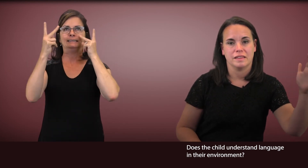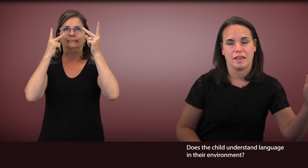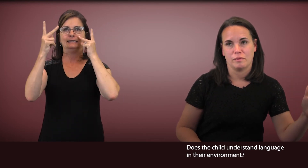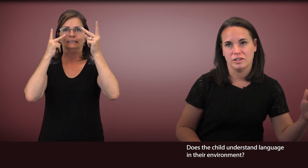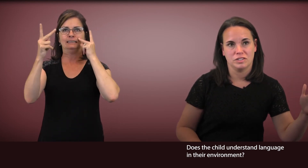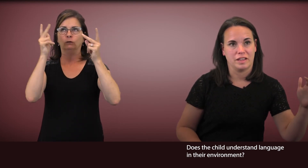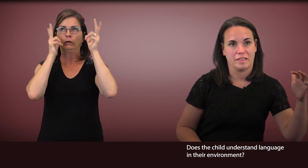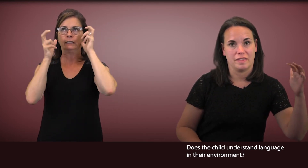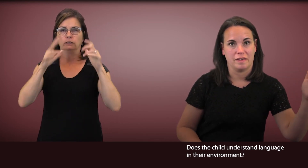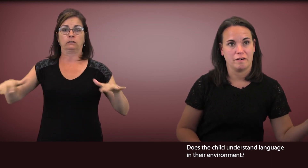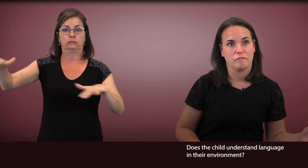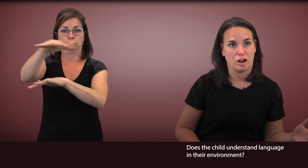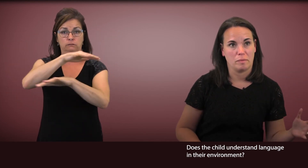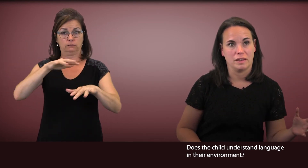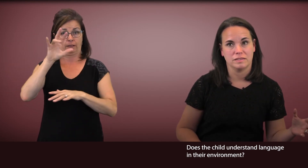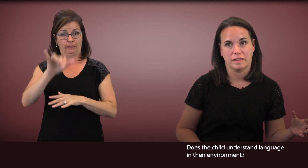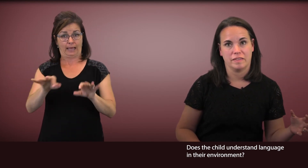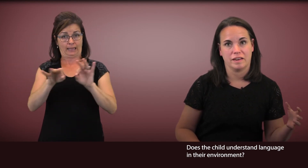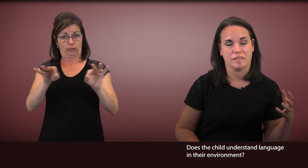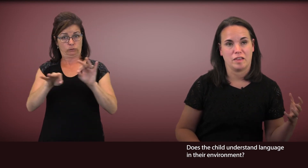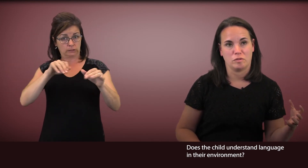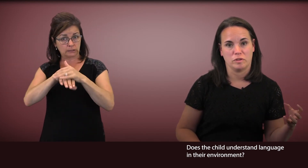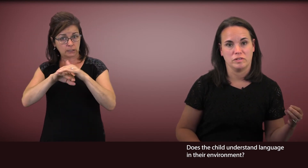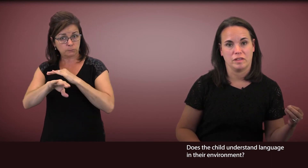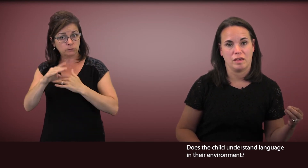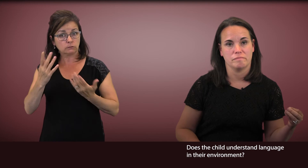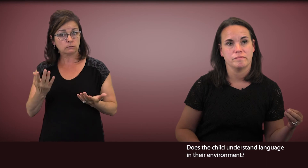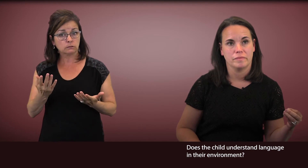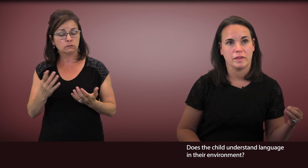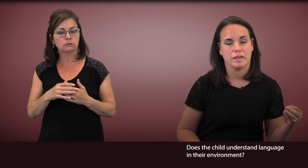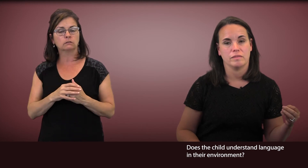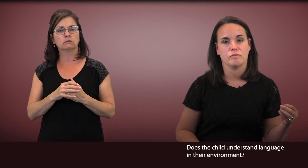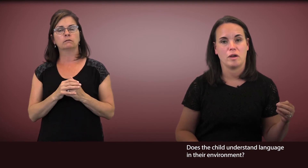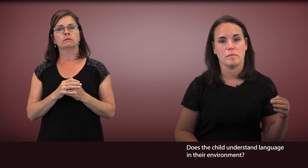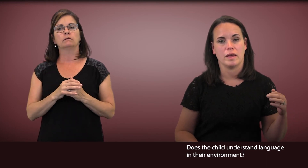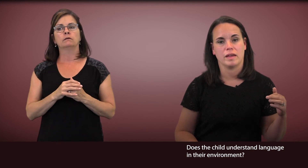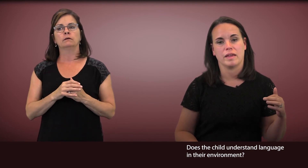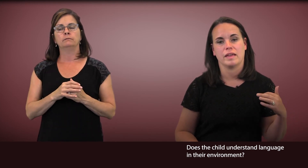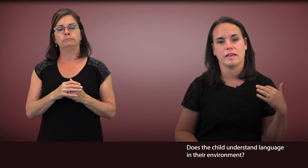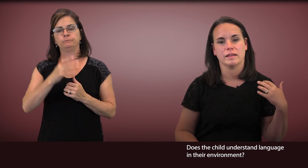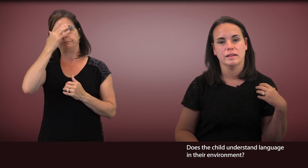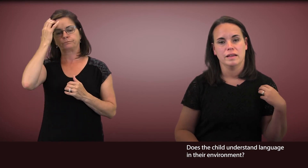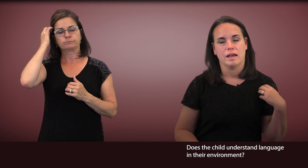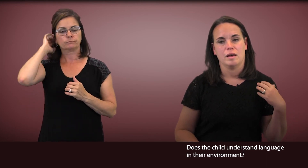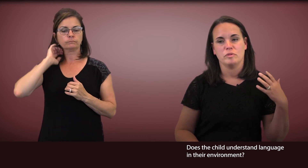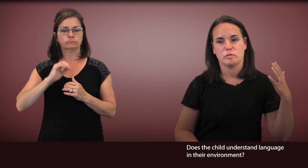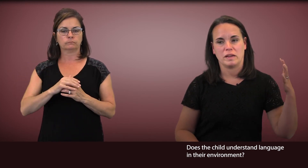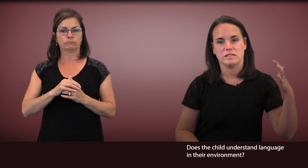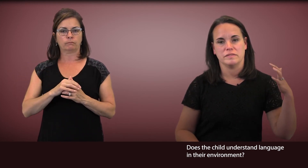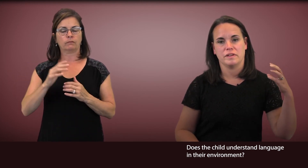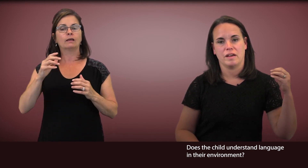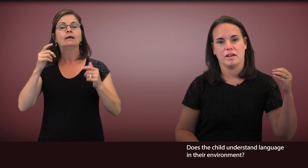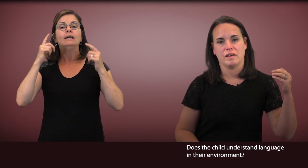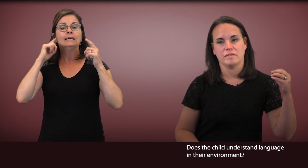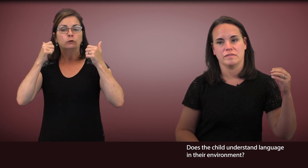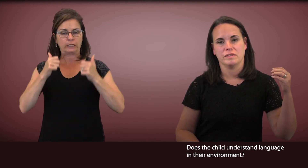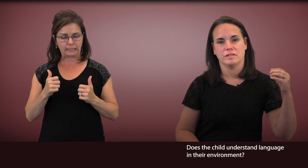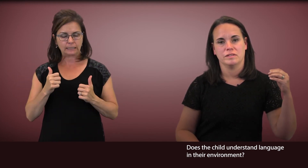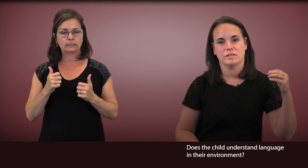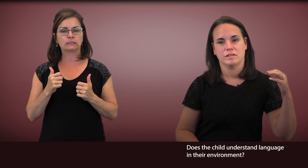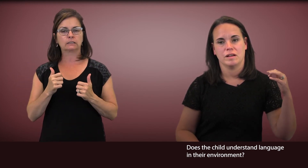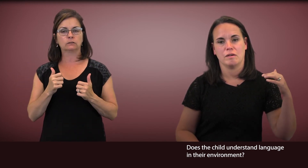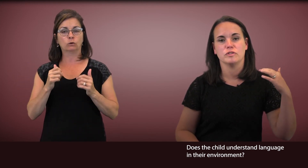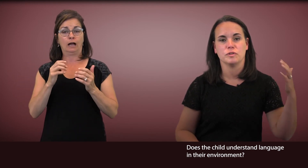understand the language that's in their environment? Is it accessible to them? And from a perspective